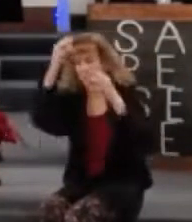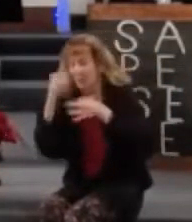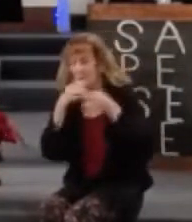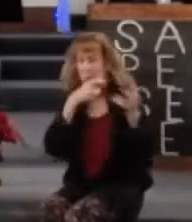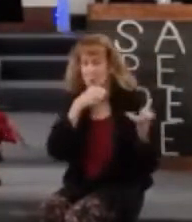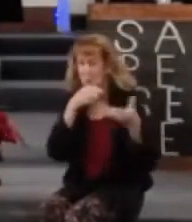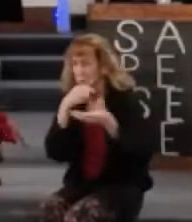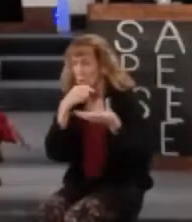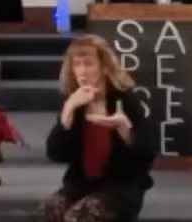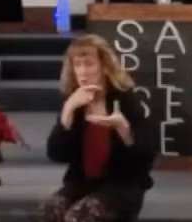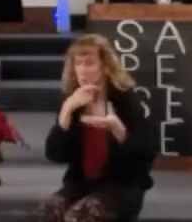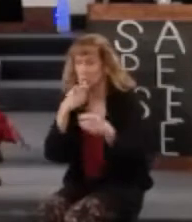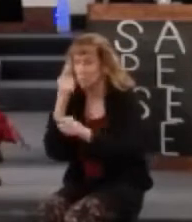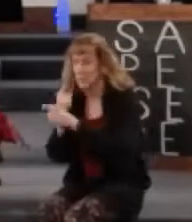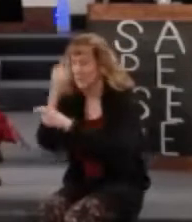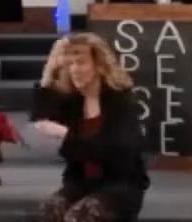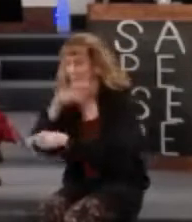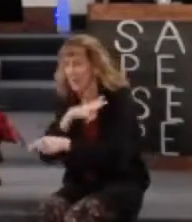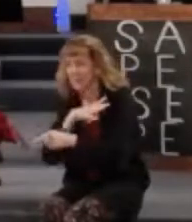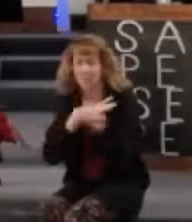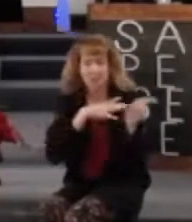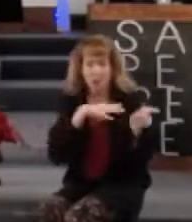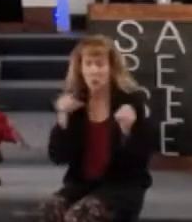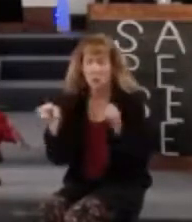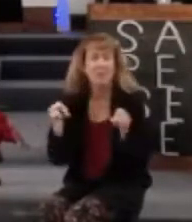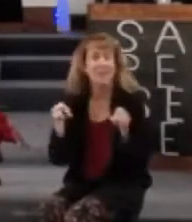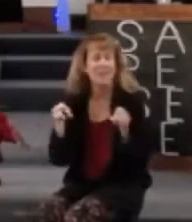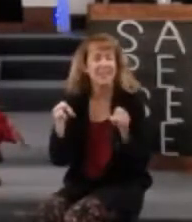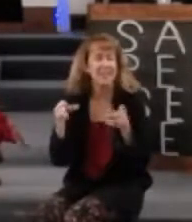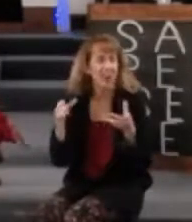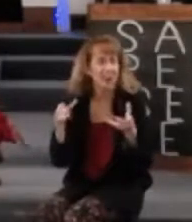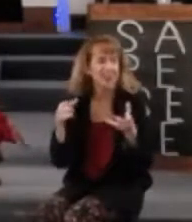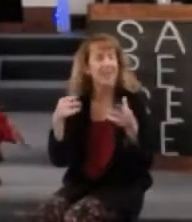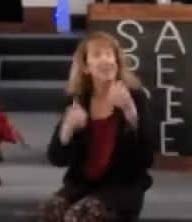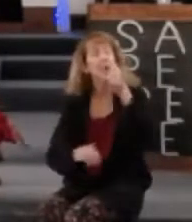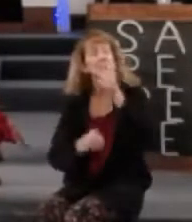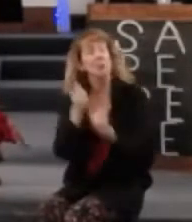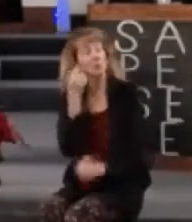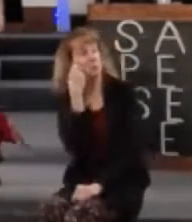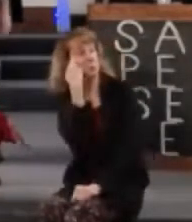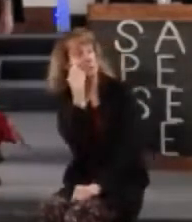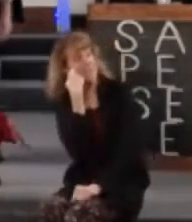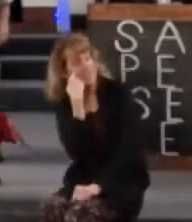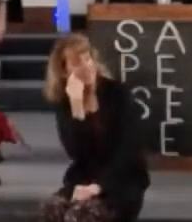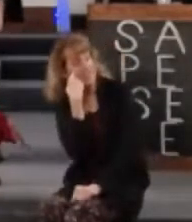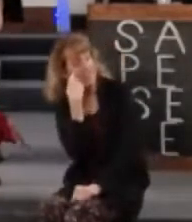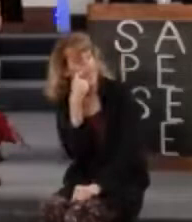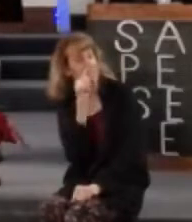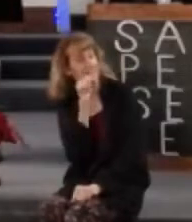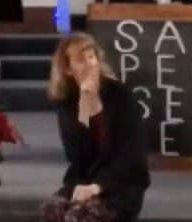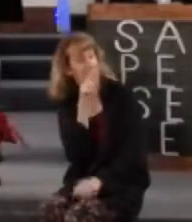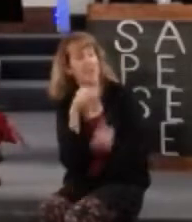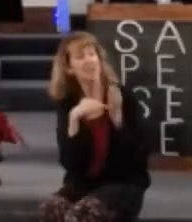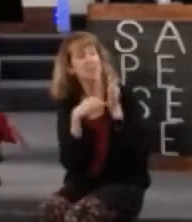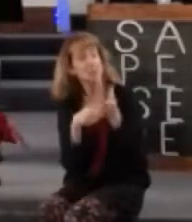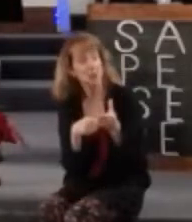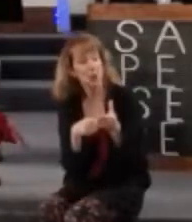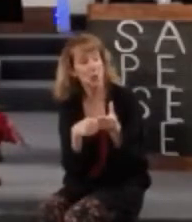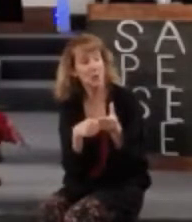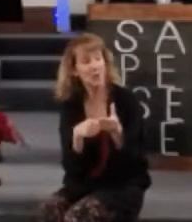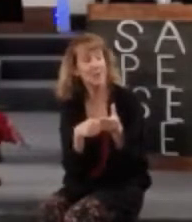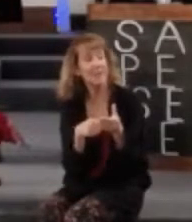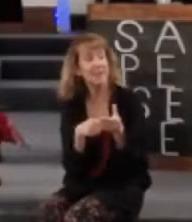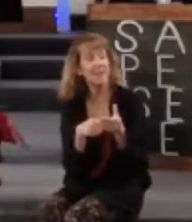for each one of them. And then, most recently, TV has presented the